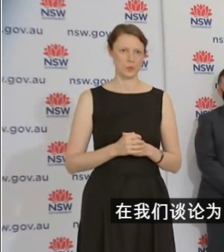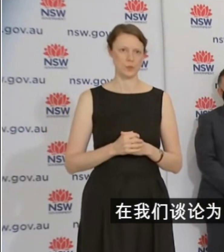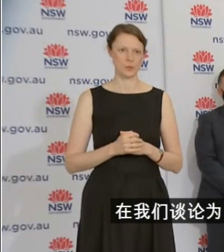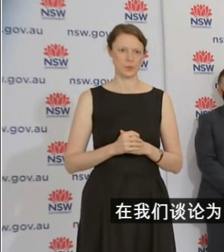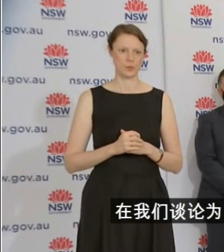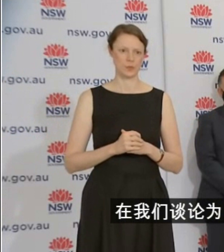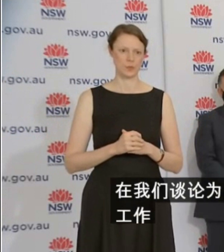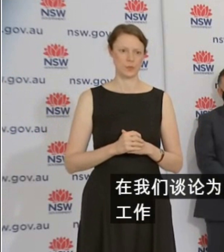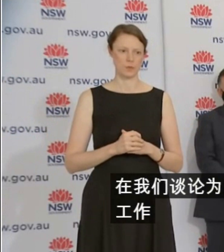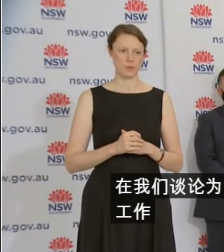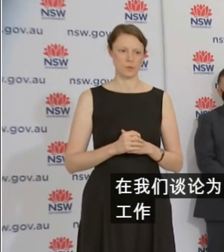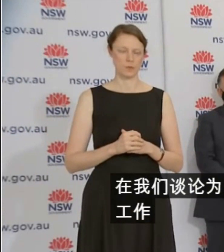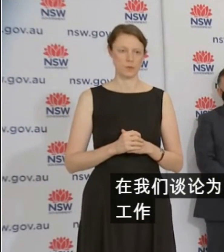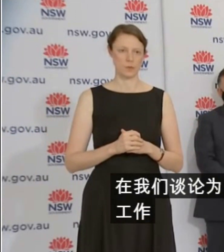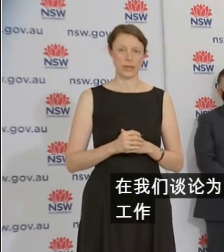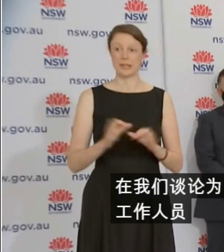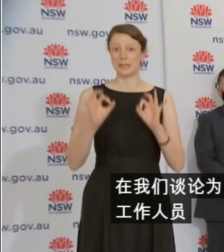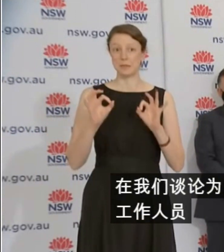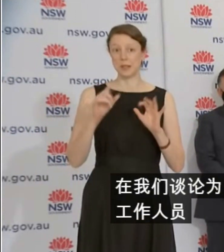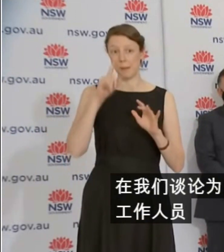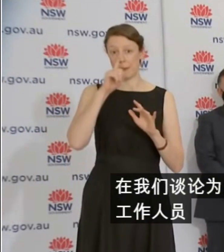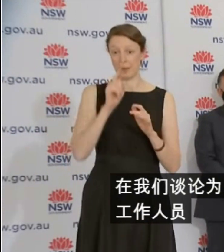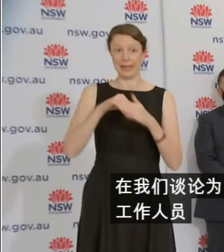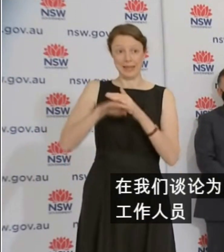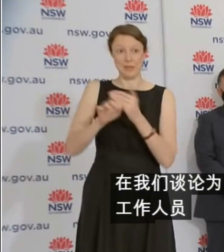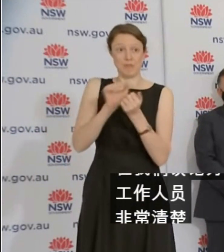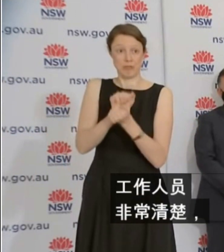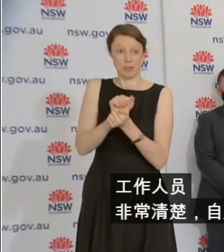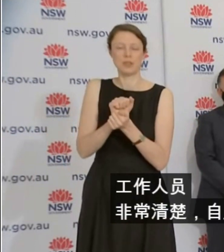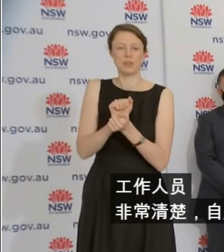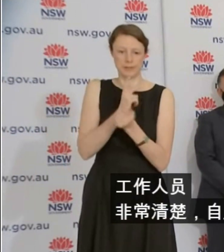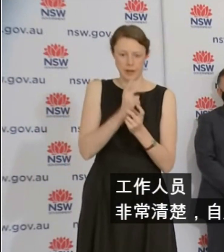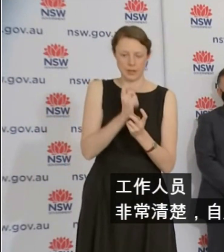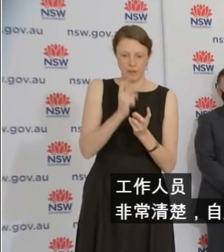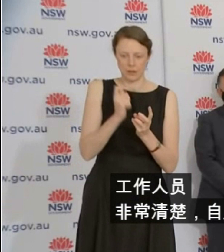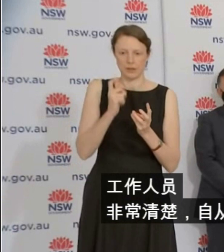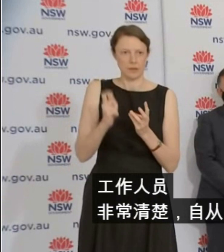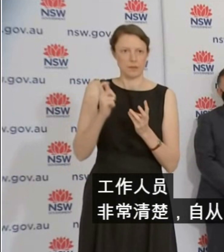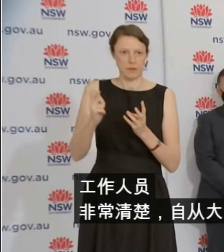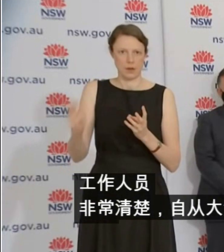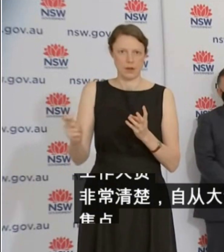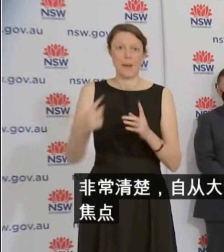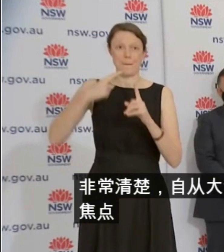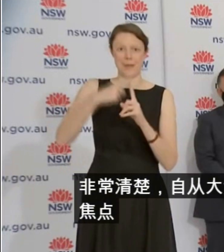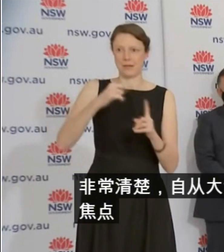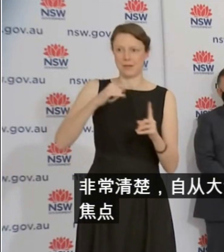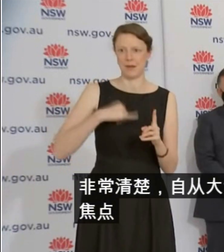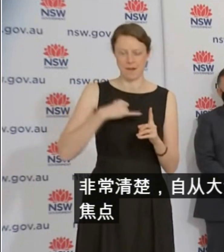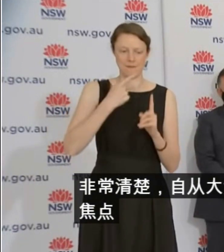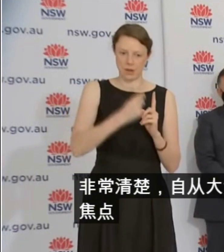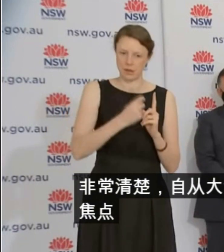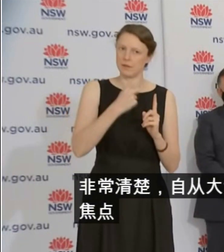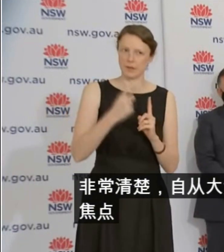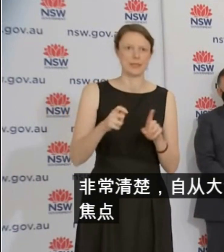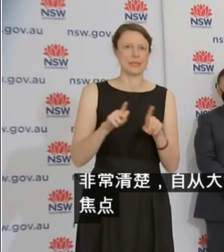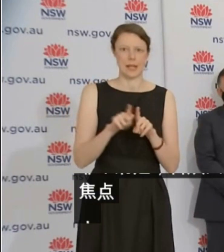vaccinating the inmates and the staff. So clearly the prison setting has been a focus since early